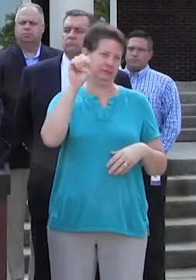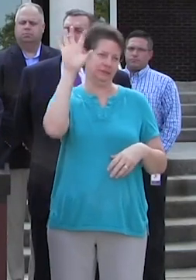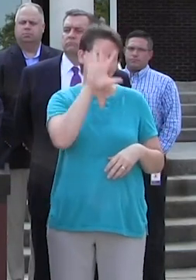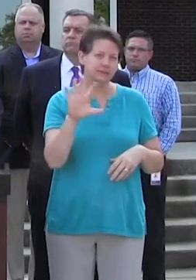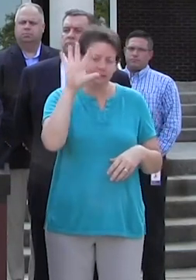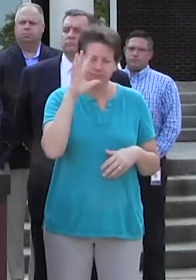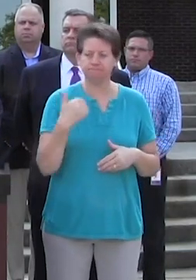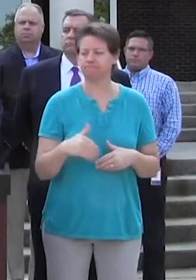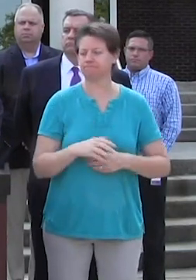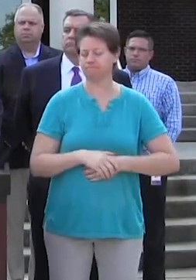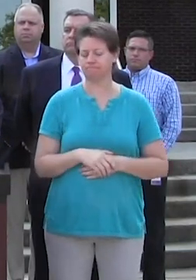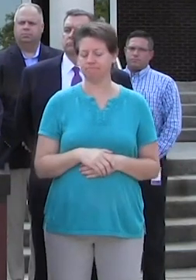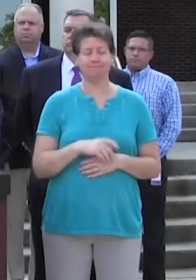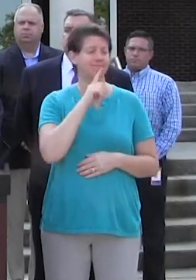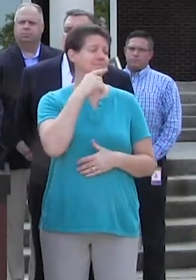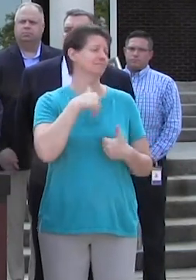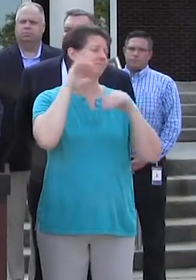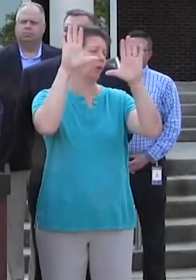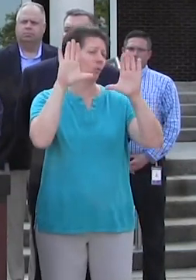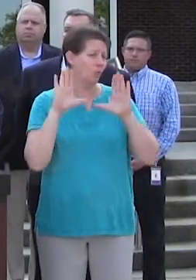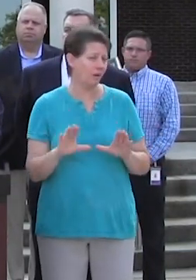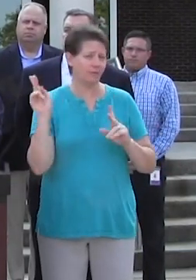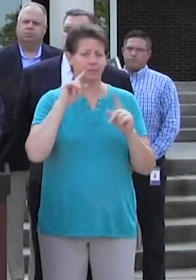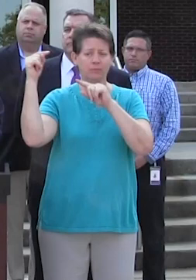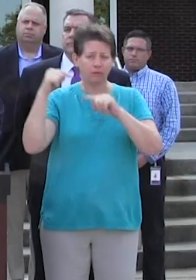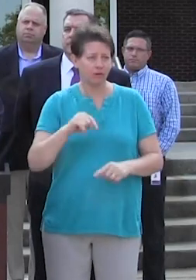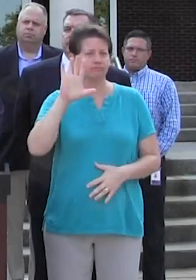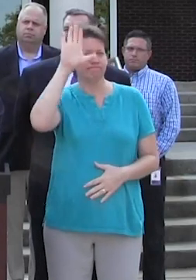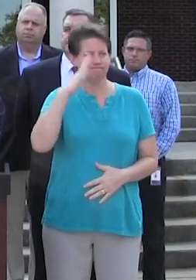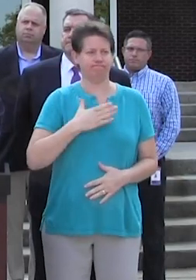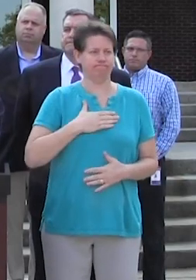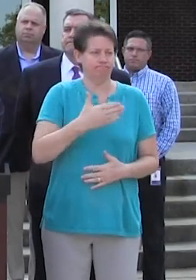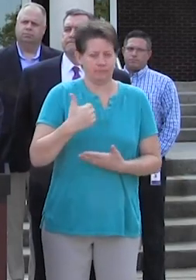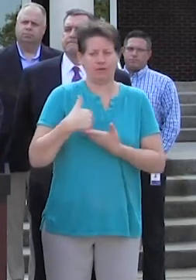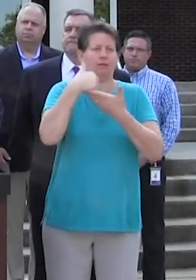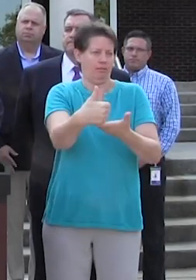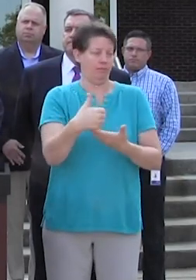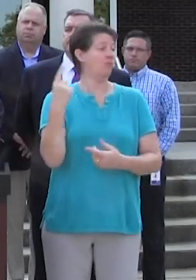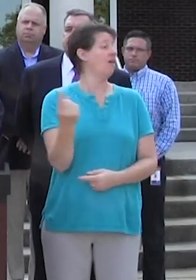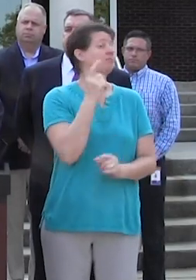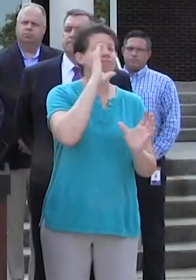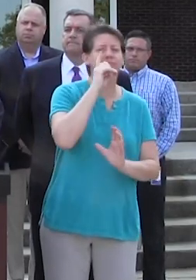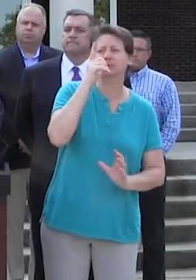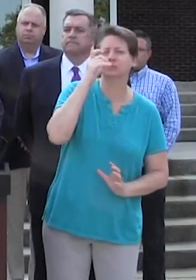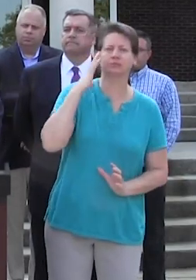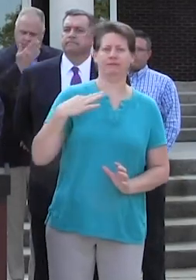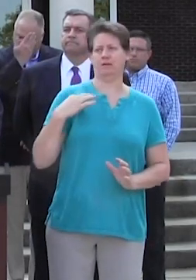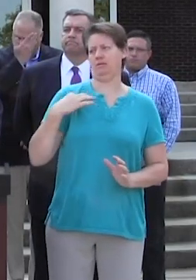it's always wonderful when people will come forward to help. We're always looking for volunteers. Volunteers make up